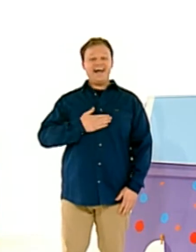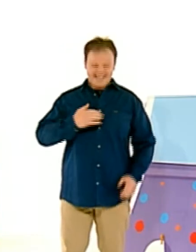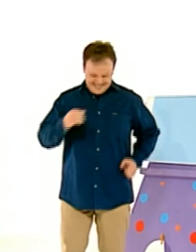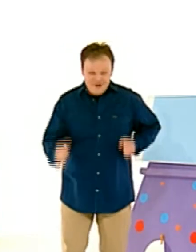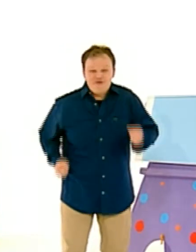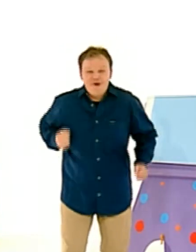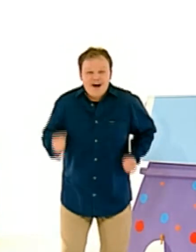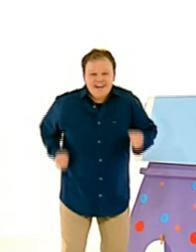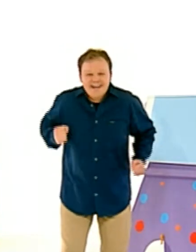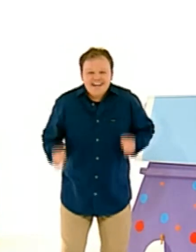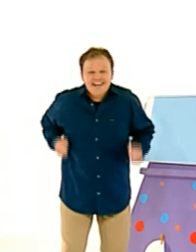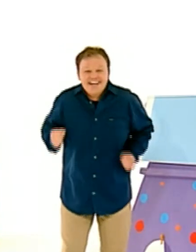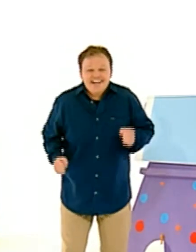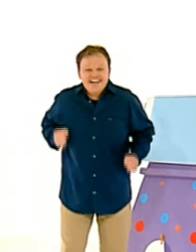to run.